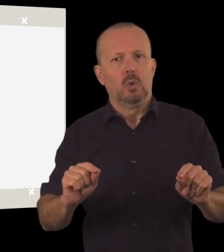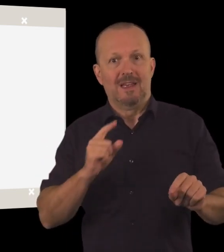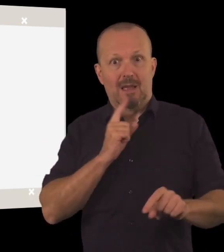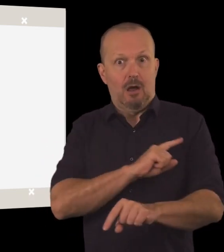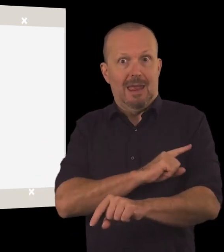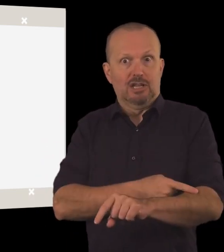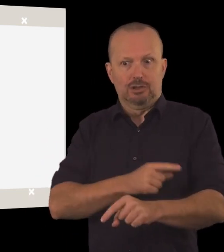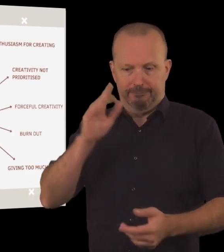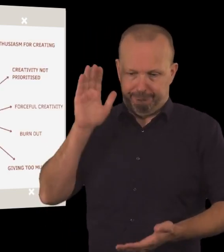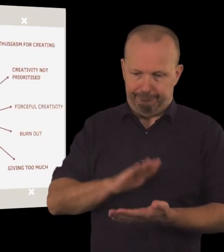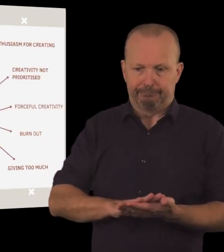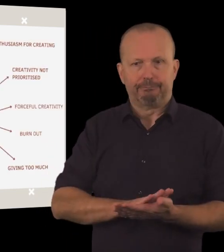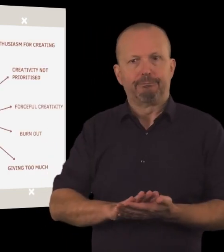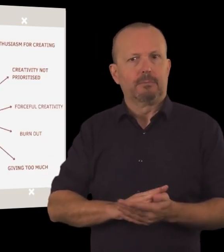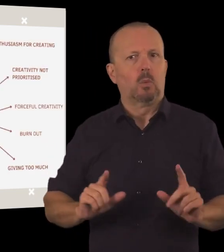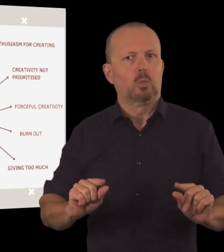empty.